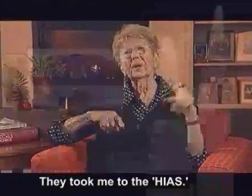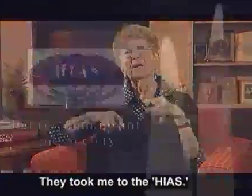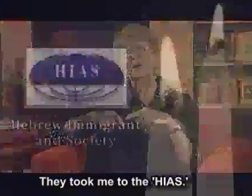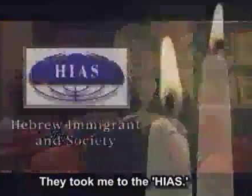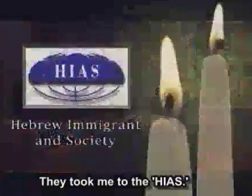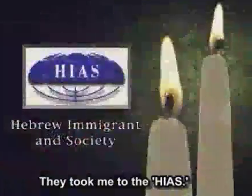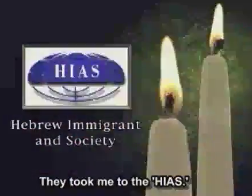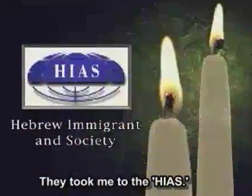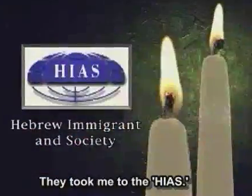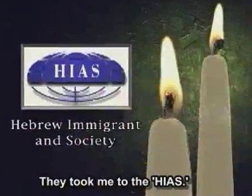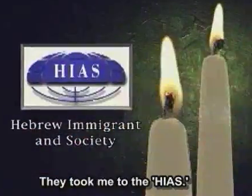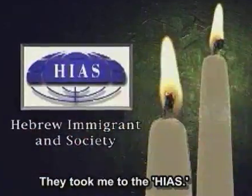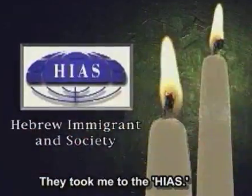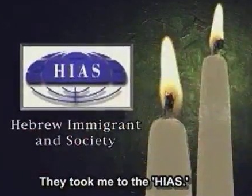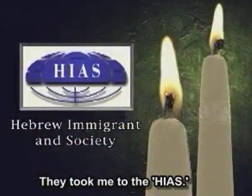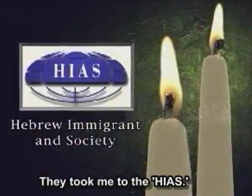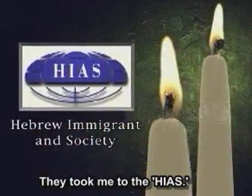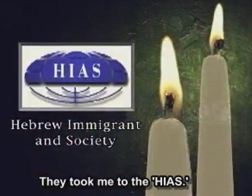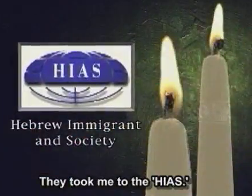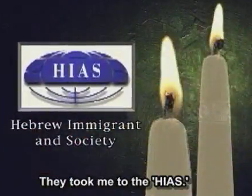They took me to the HIAS.